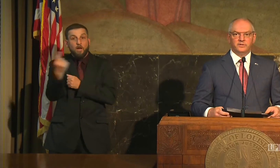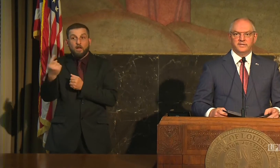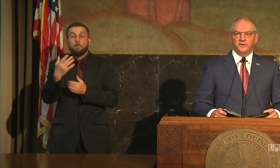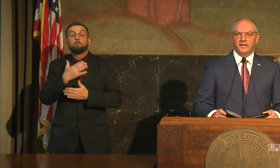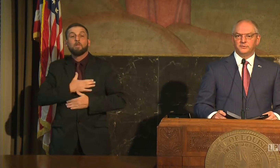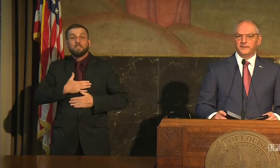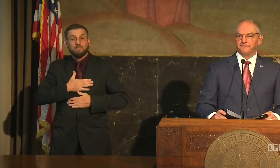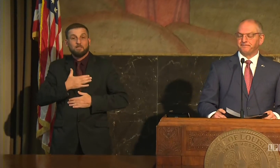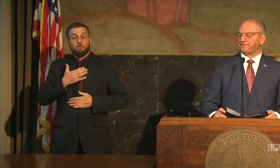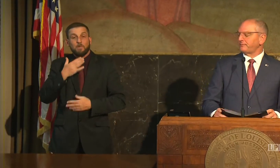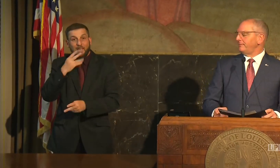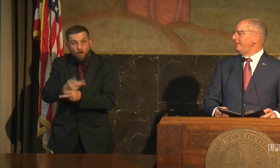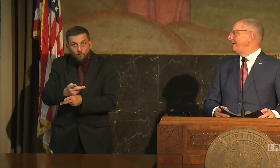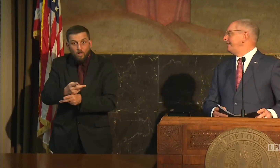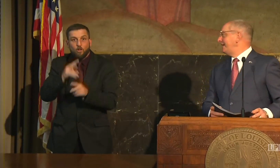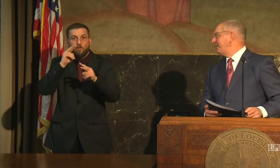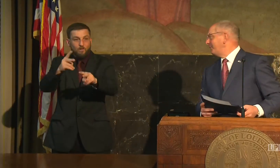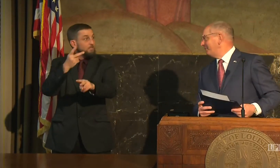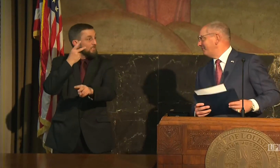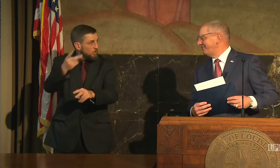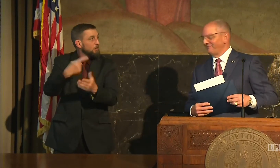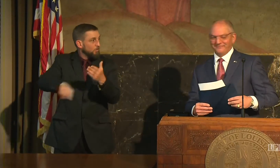again. I look forward to seeing you next week.